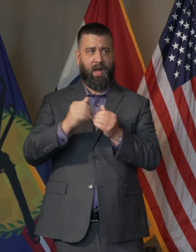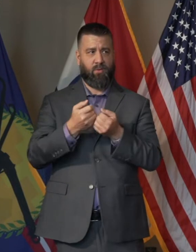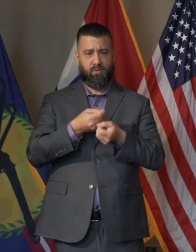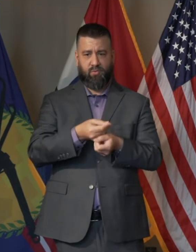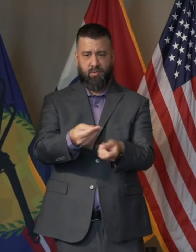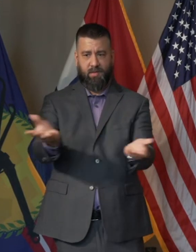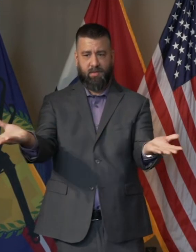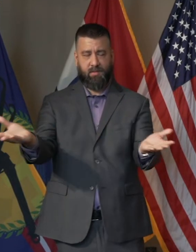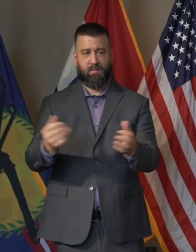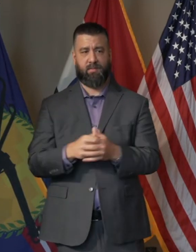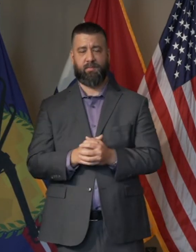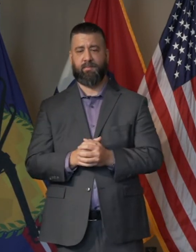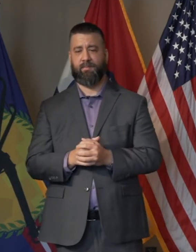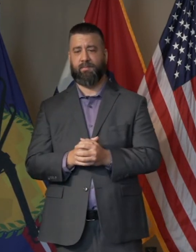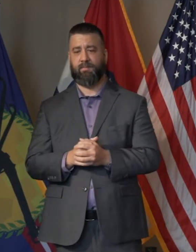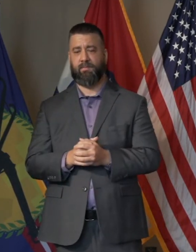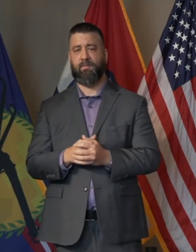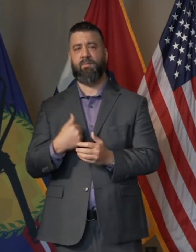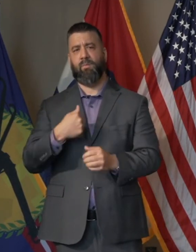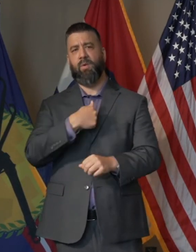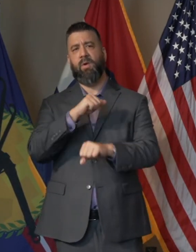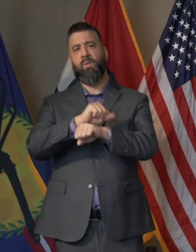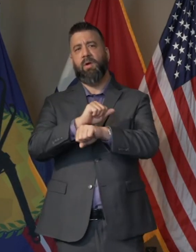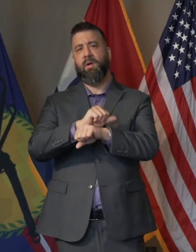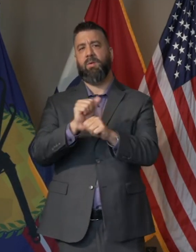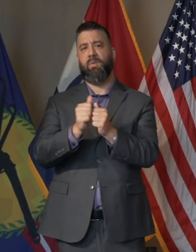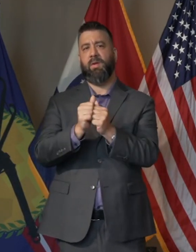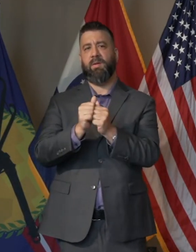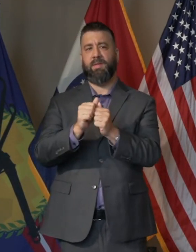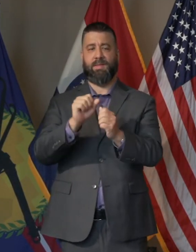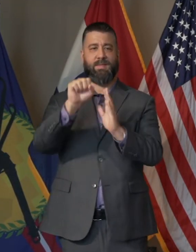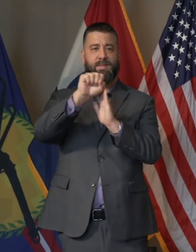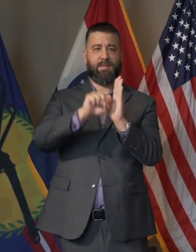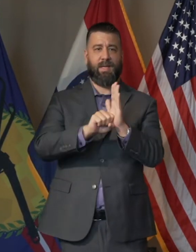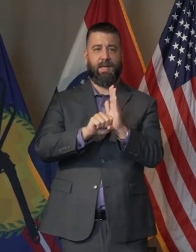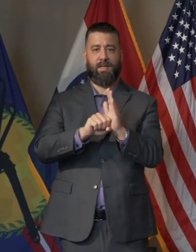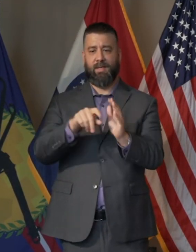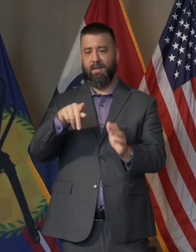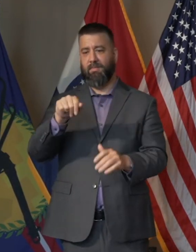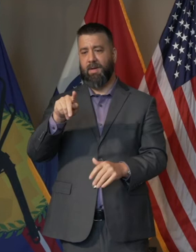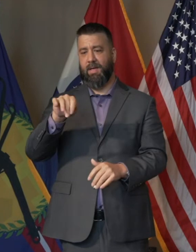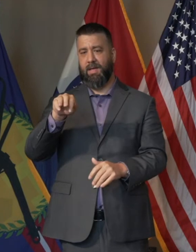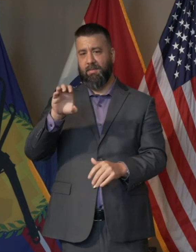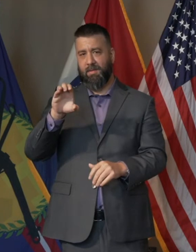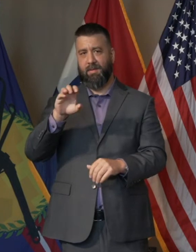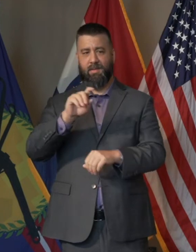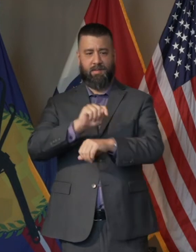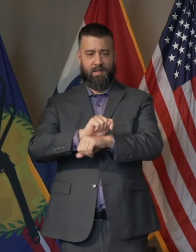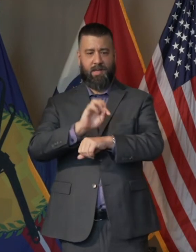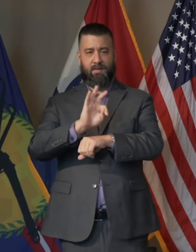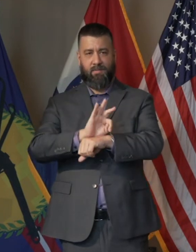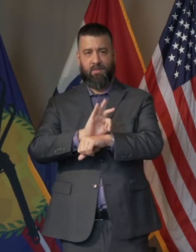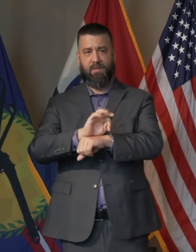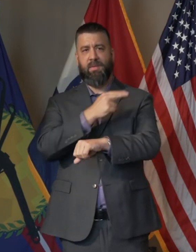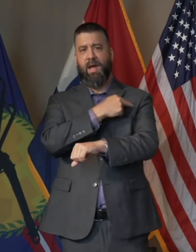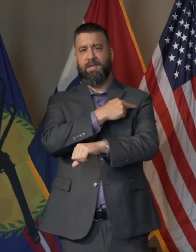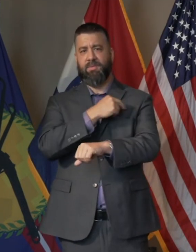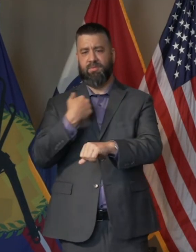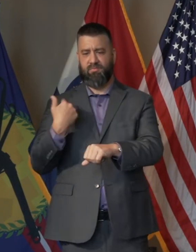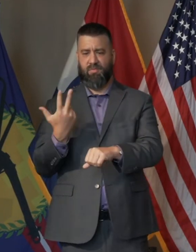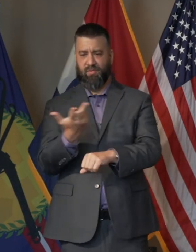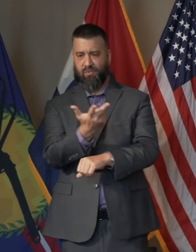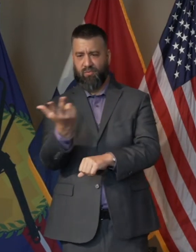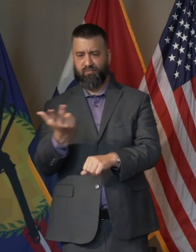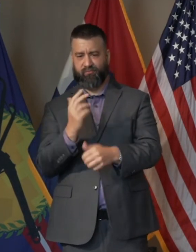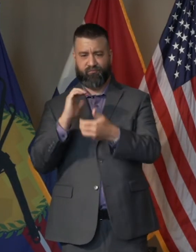Yeah, so we're working with the state, the Pandemic Task Force and the hospital systems are working with us so that when the